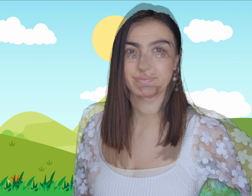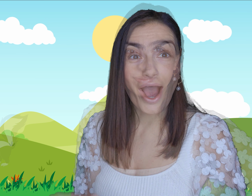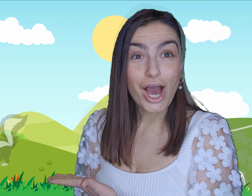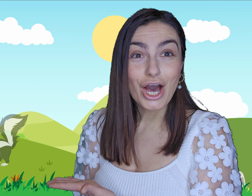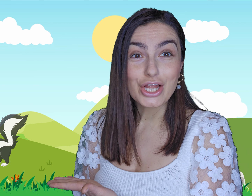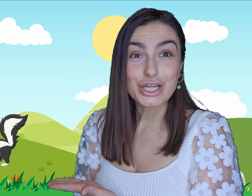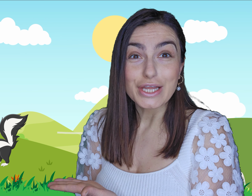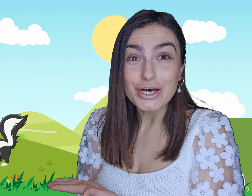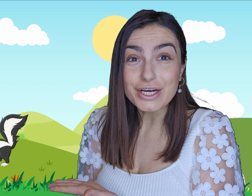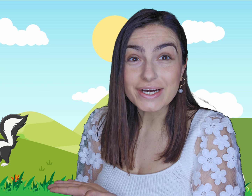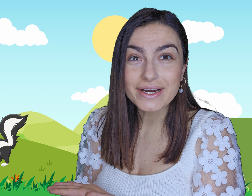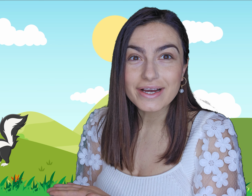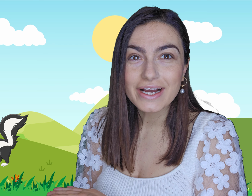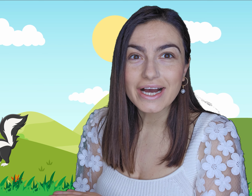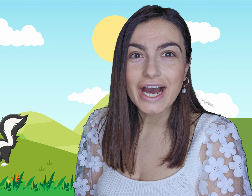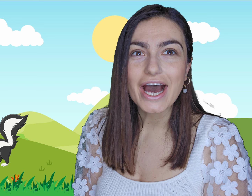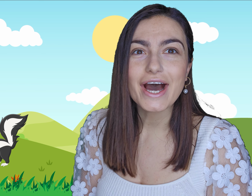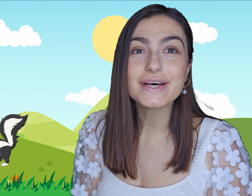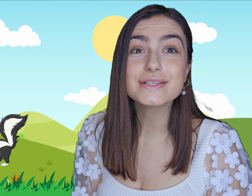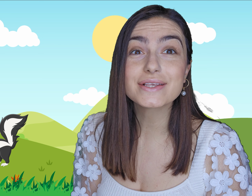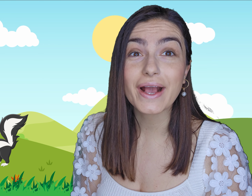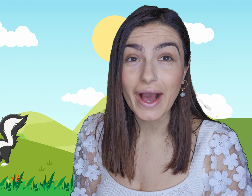look look a skunk